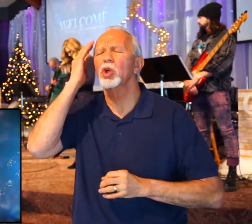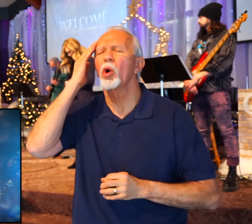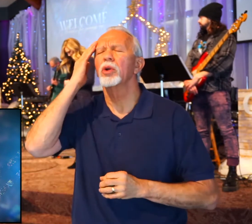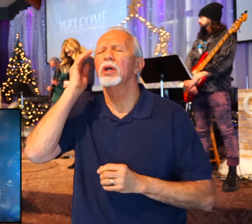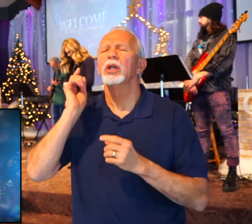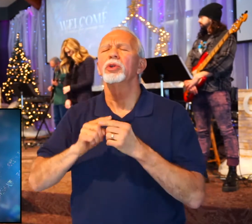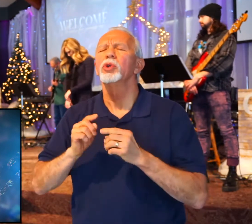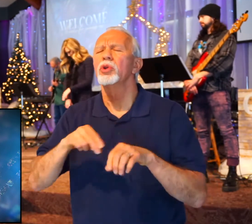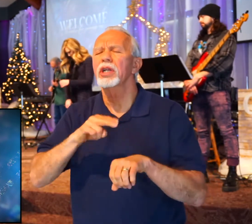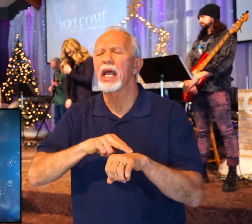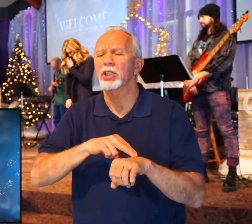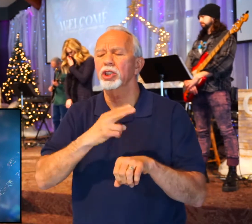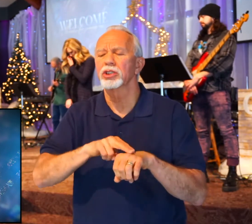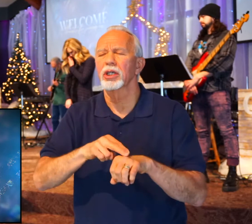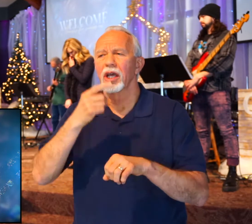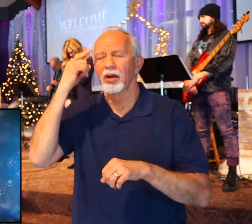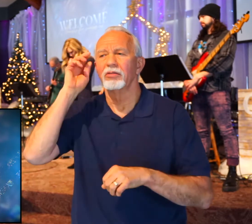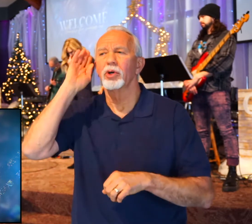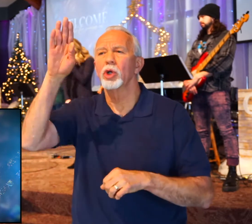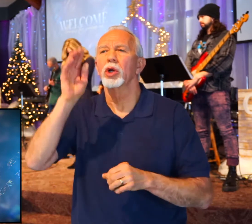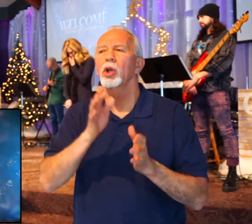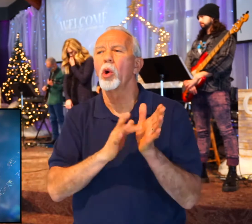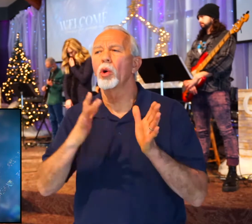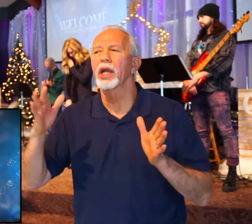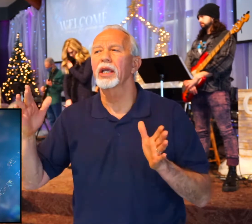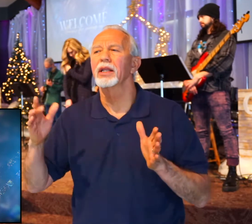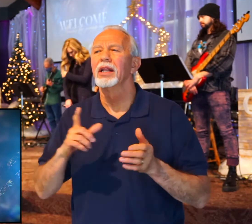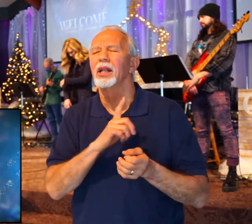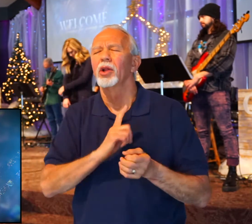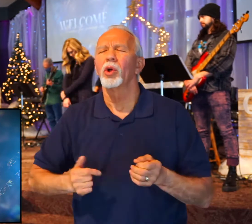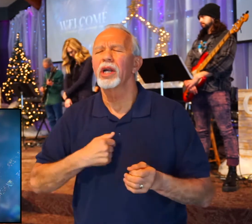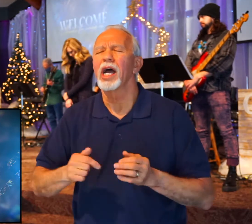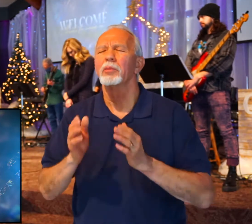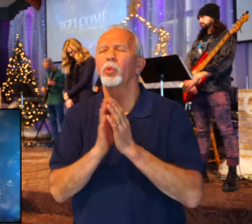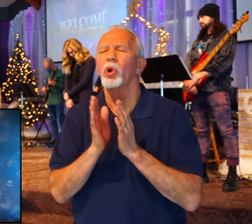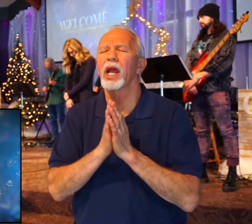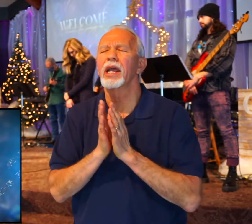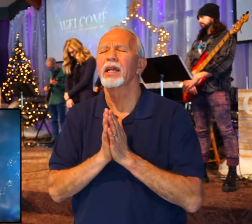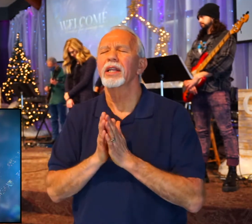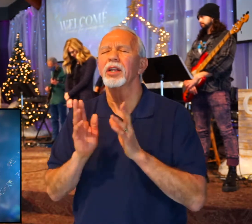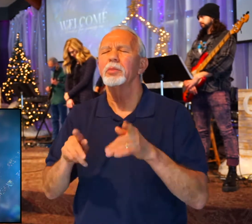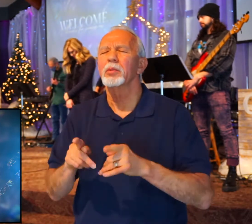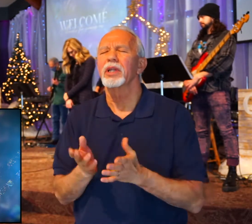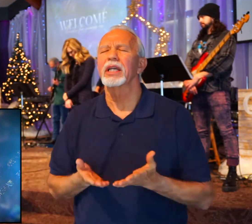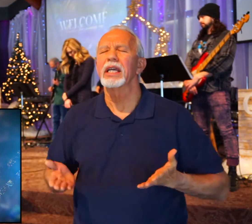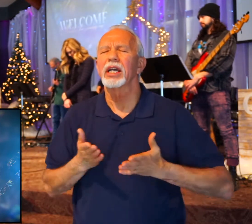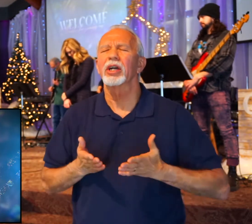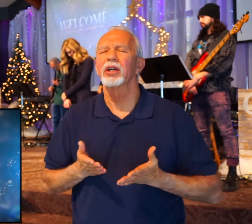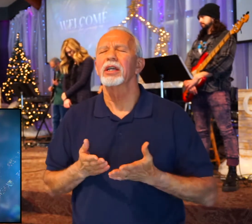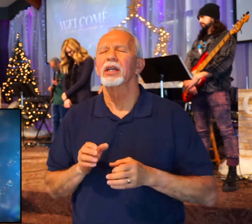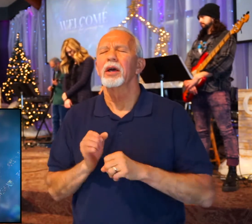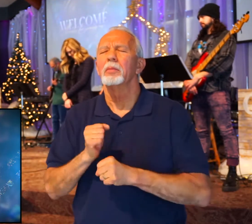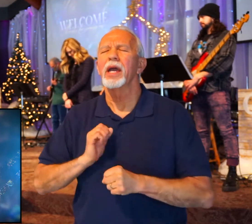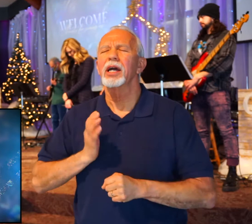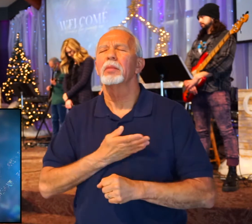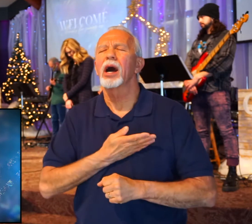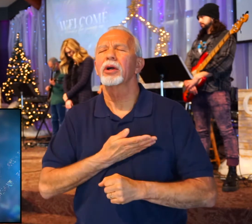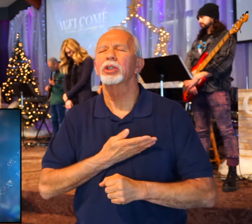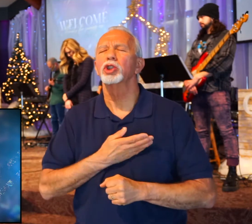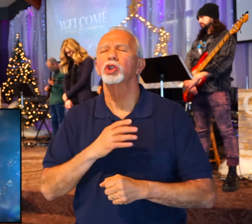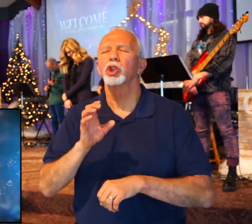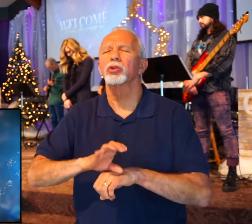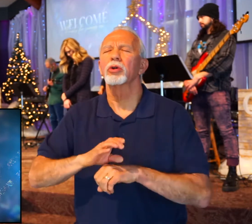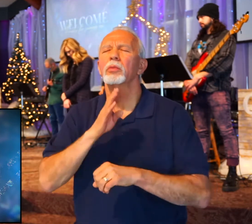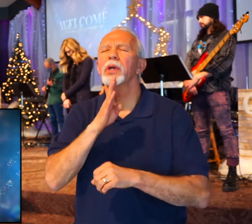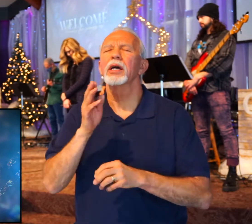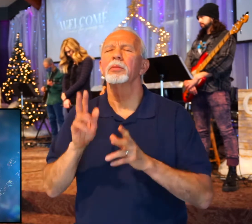the nations for your glory. Lord, I pray that the people here that make up Canyons Church, that we would be a people